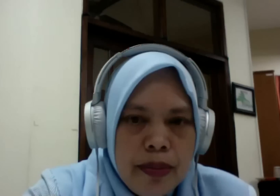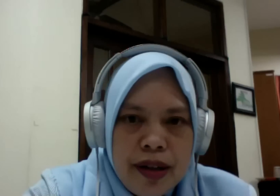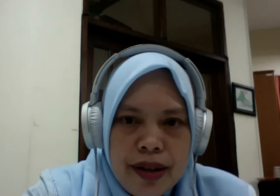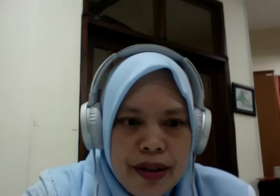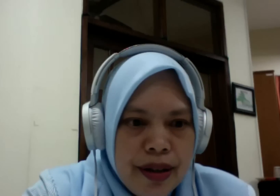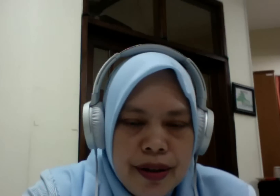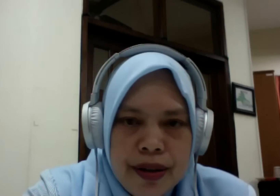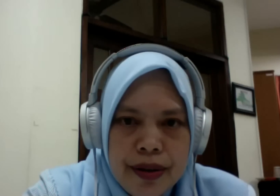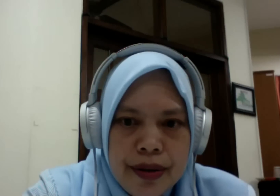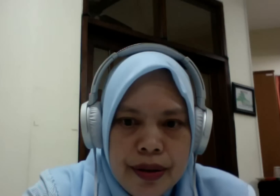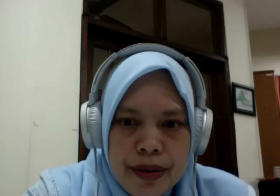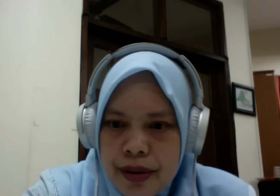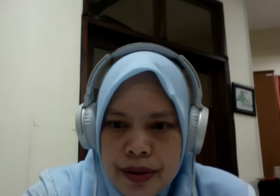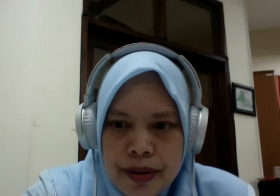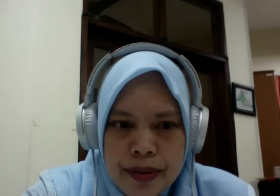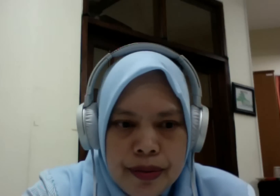Sorry,